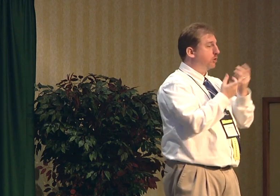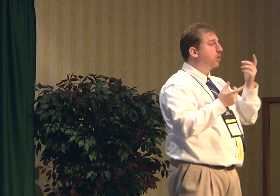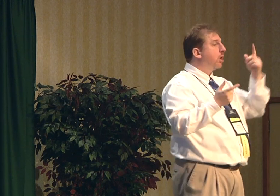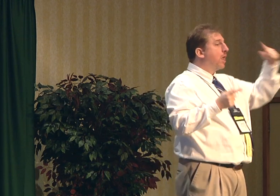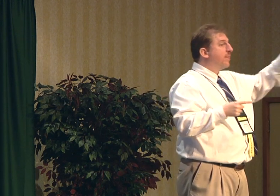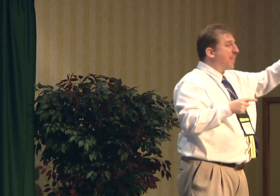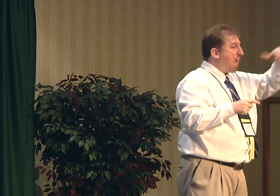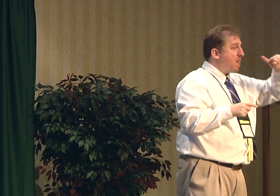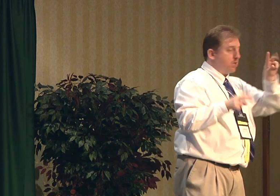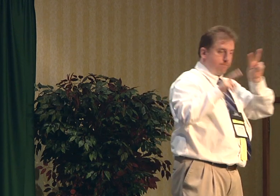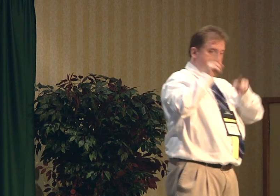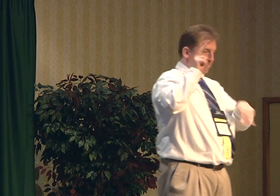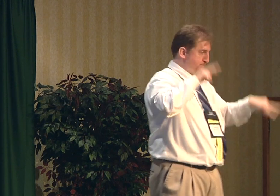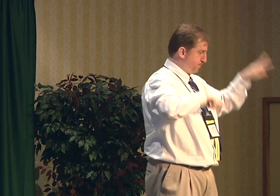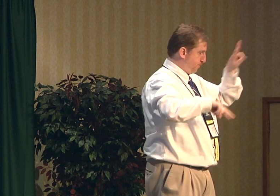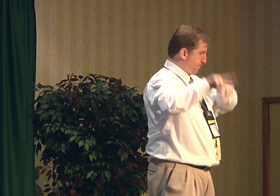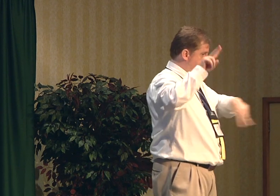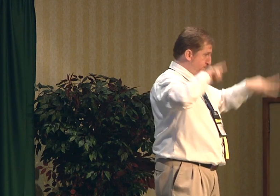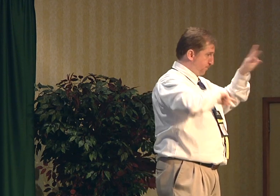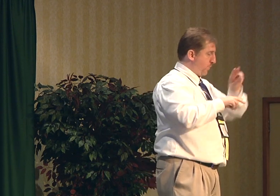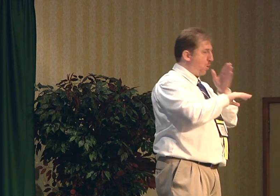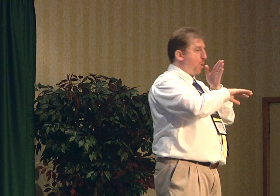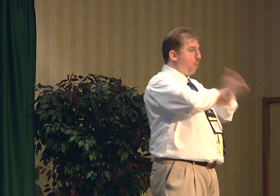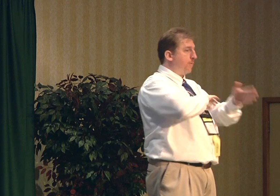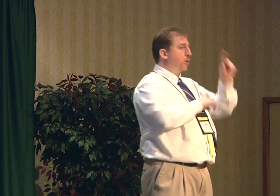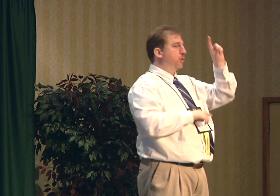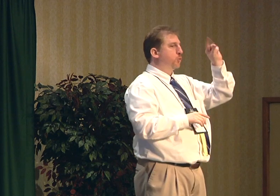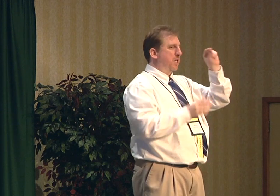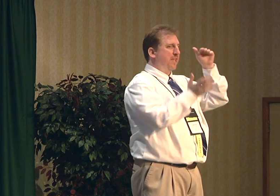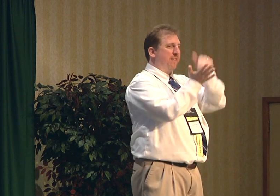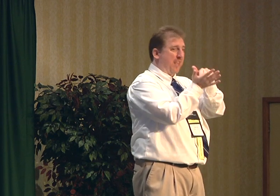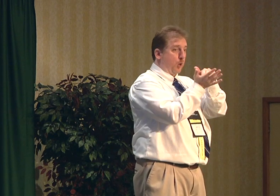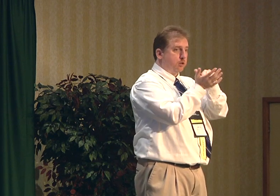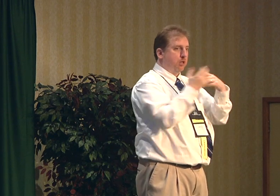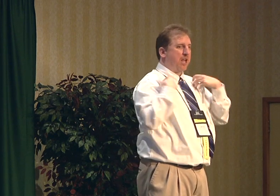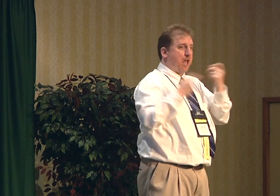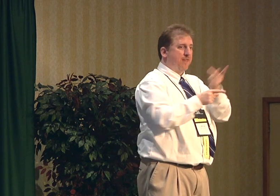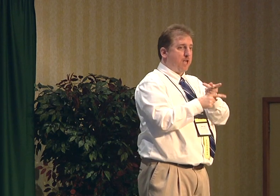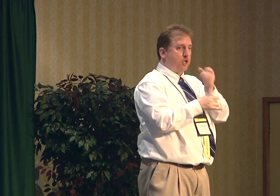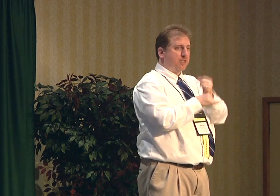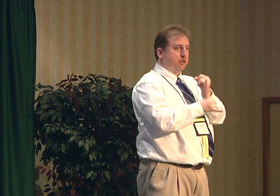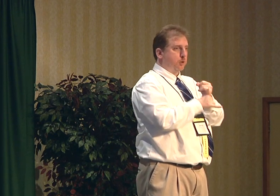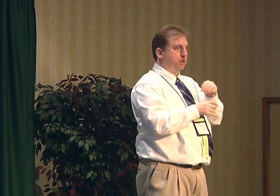This is a very important organization that has reviewed over